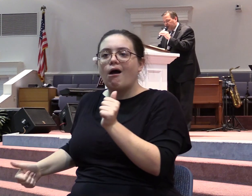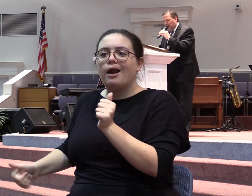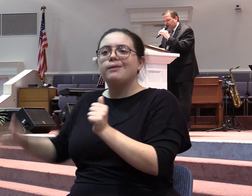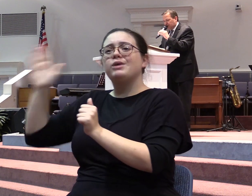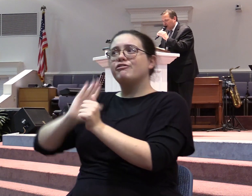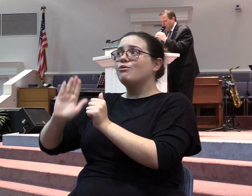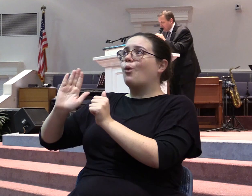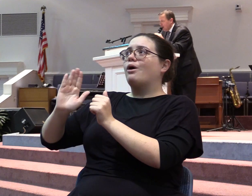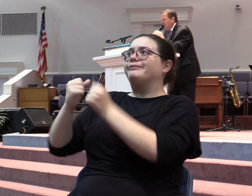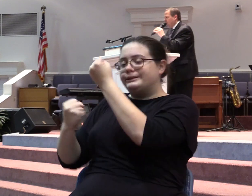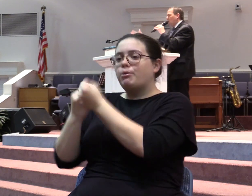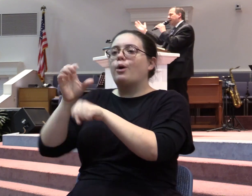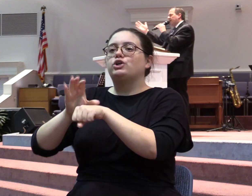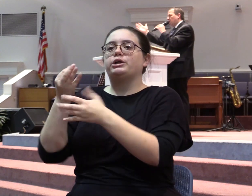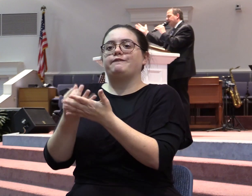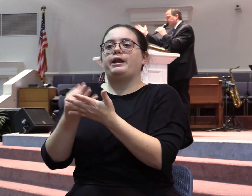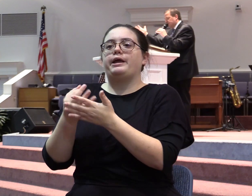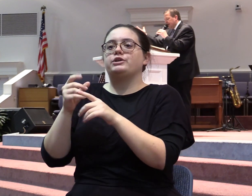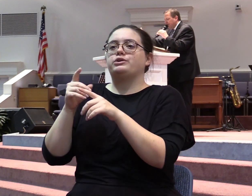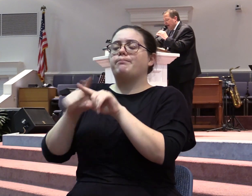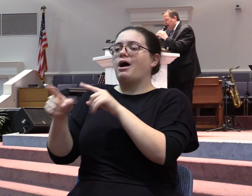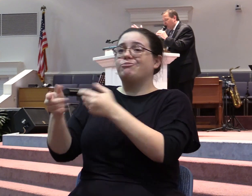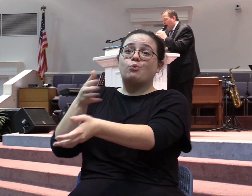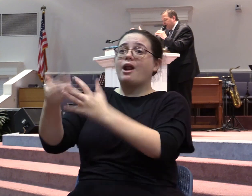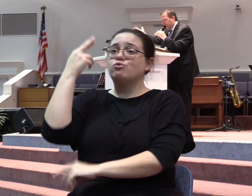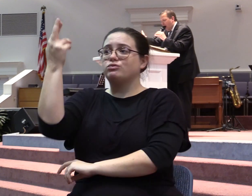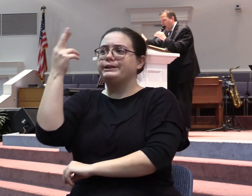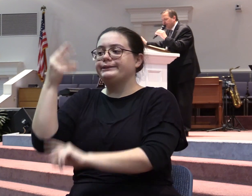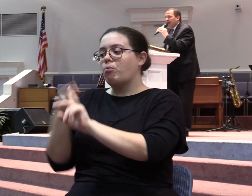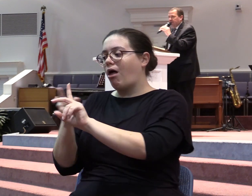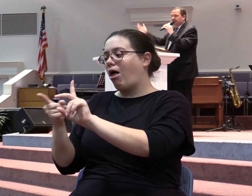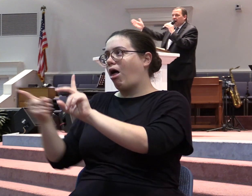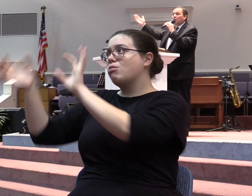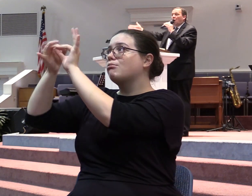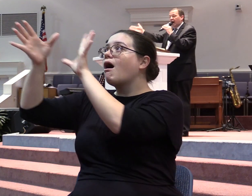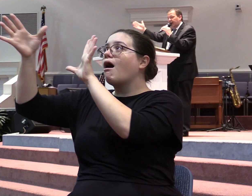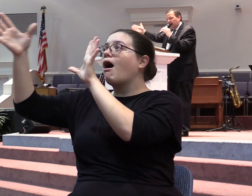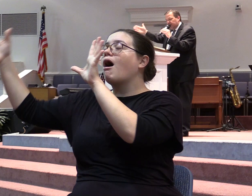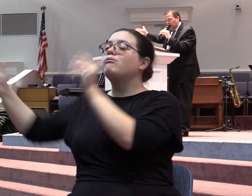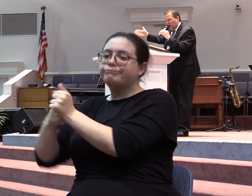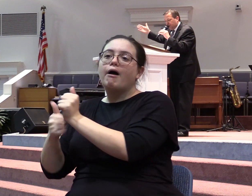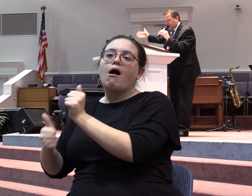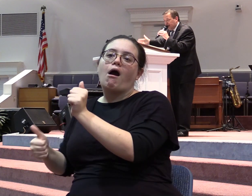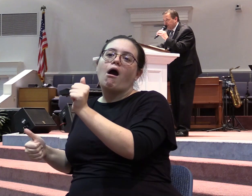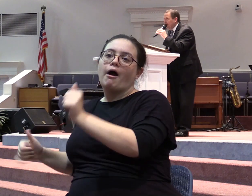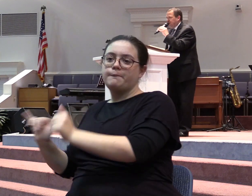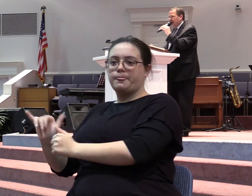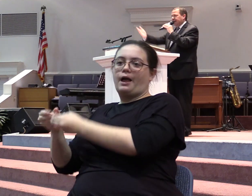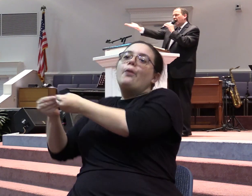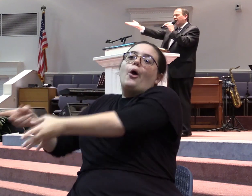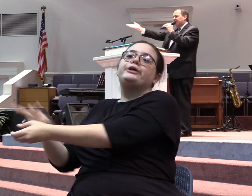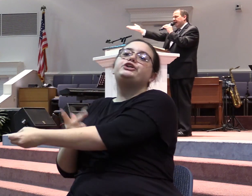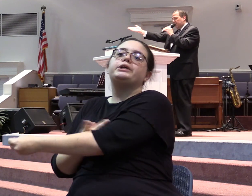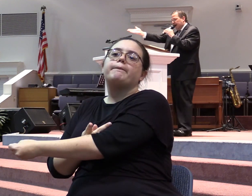to support the church, but for whatever reason, they have wandered off and become one of the lost sheep.